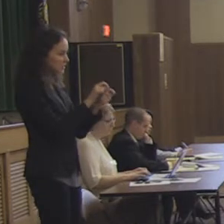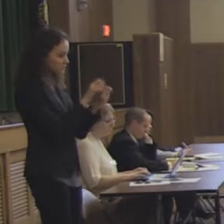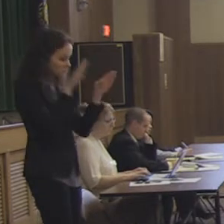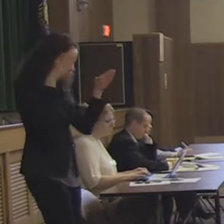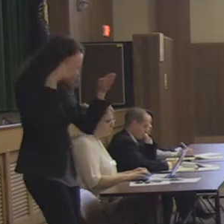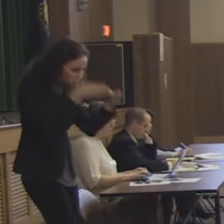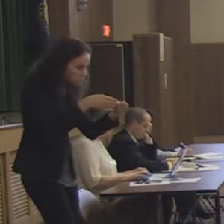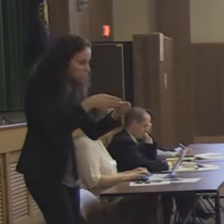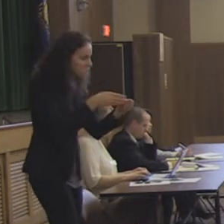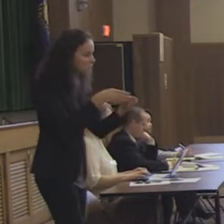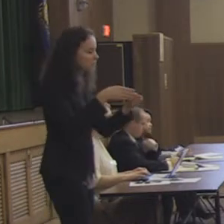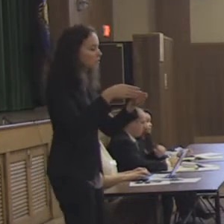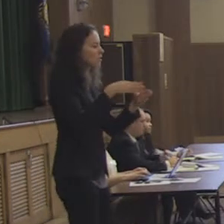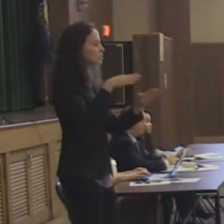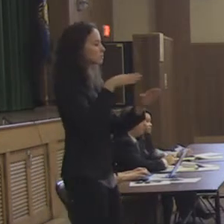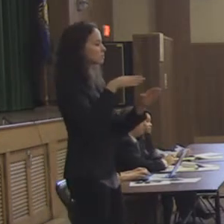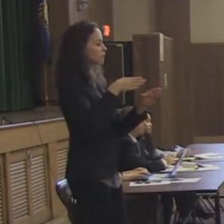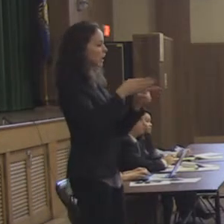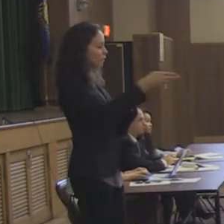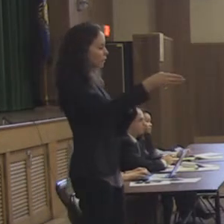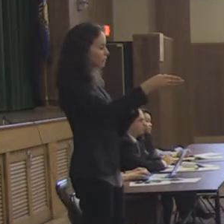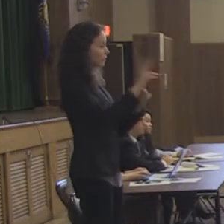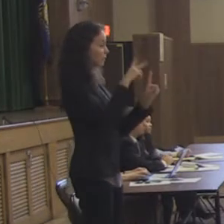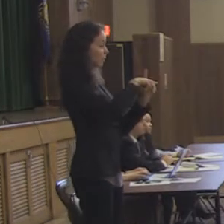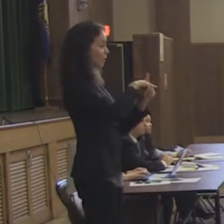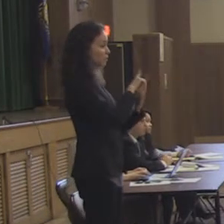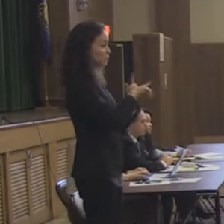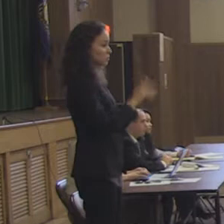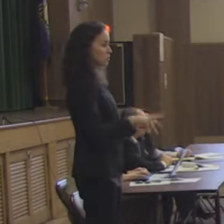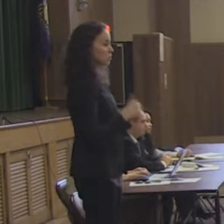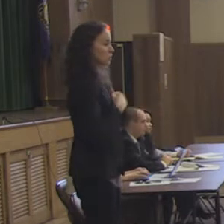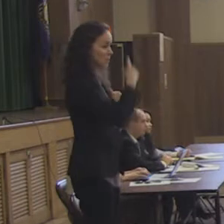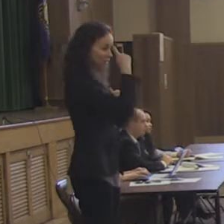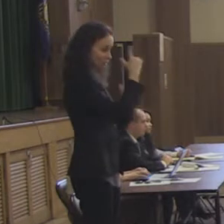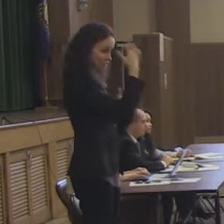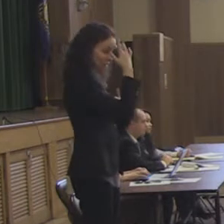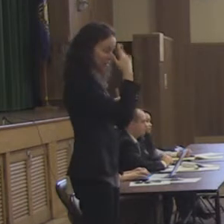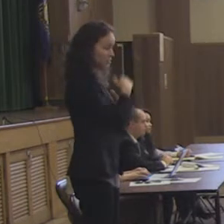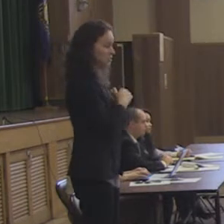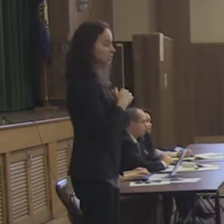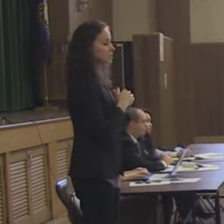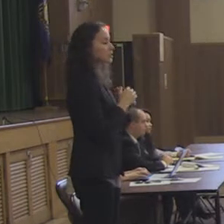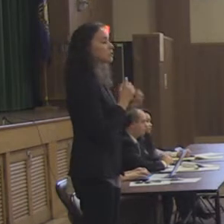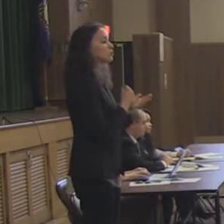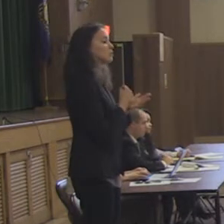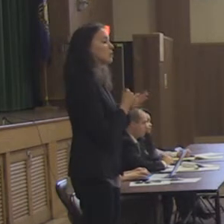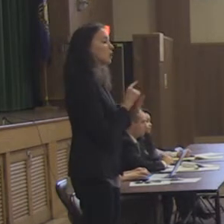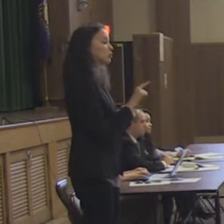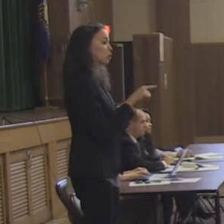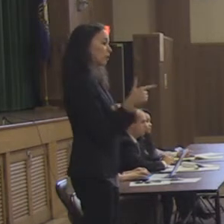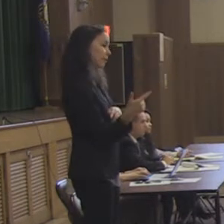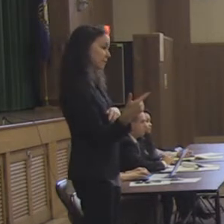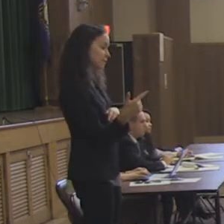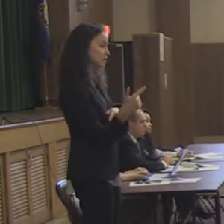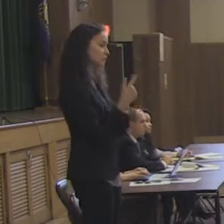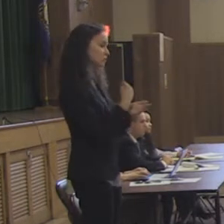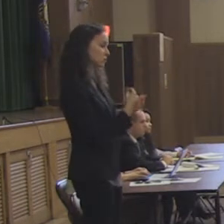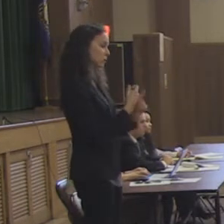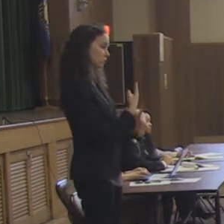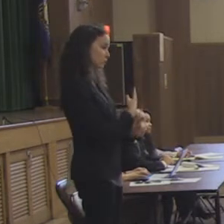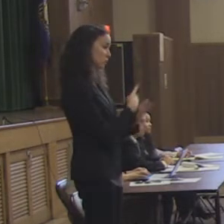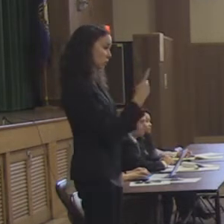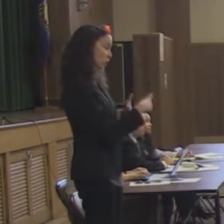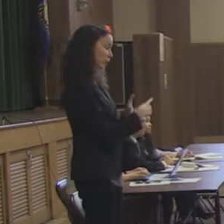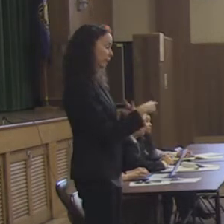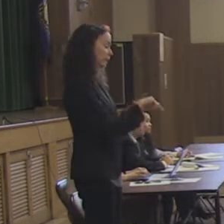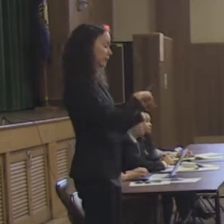to persons with mental illness. And the one is the treatment alternatives and diversionary program. A second